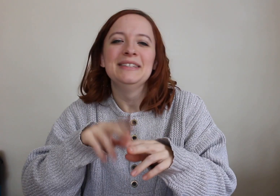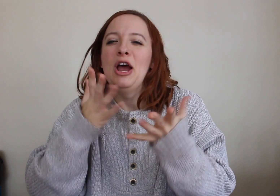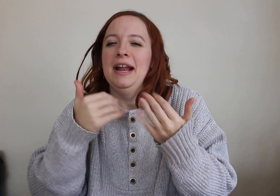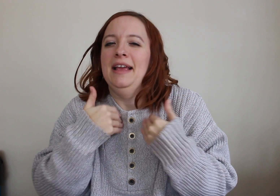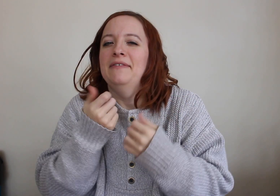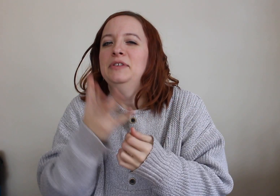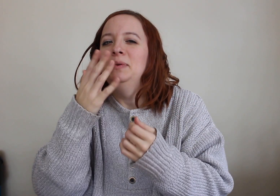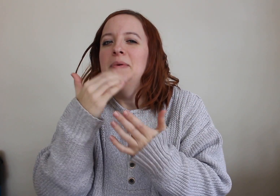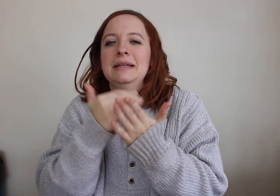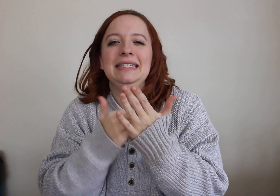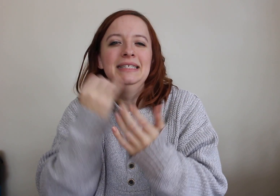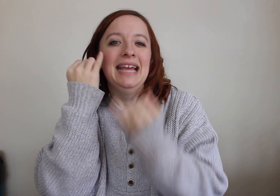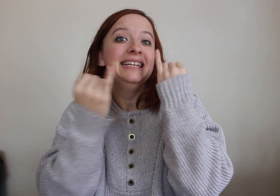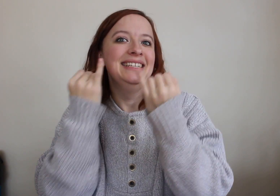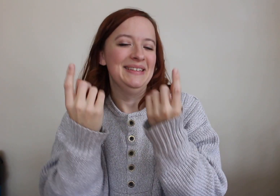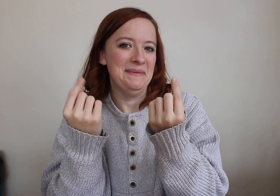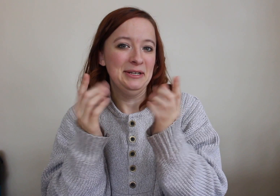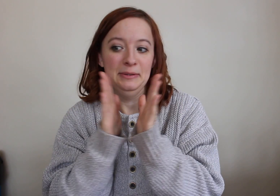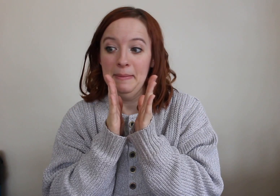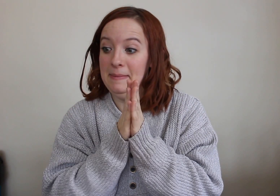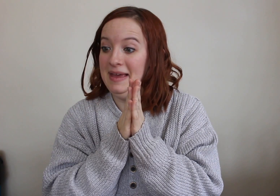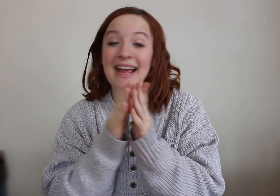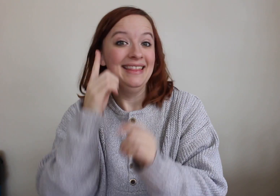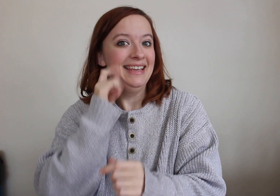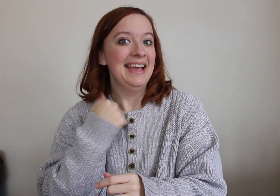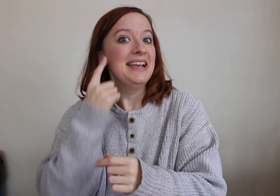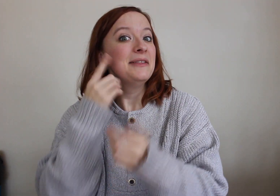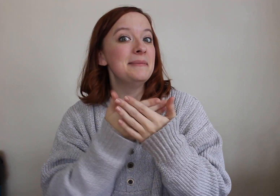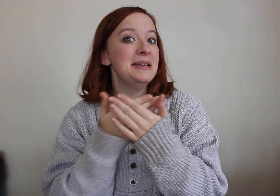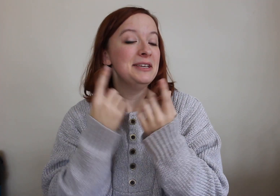that. That looks fun. Actually, I have a few other list ideas. So yeah, I